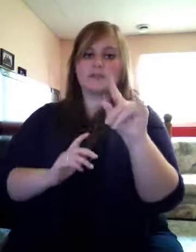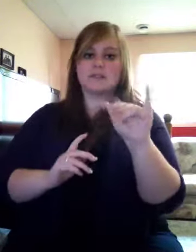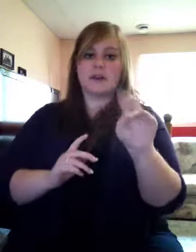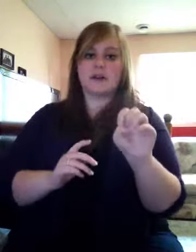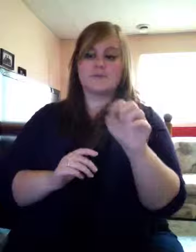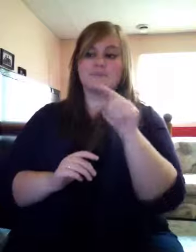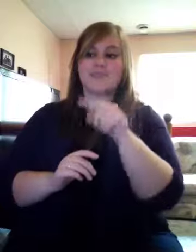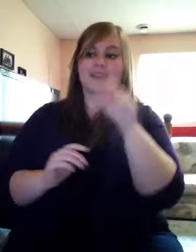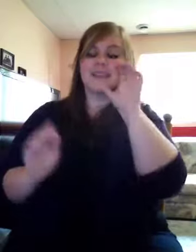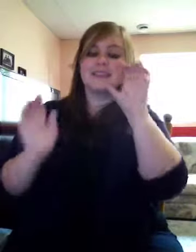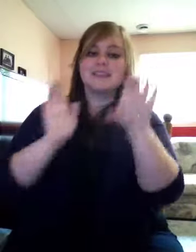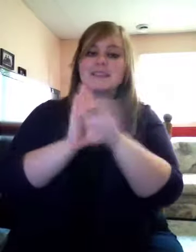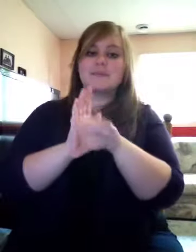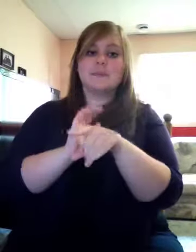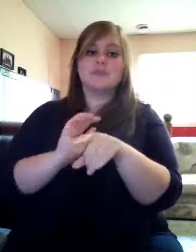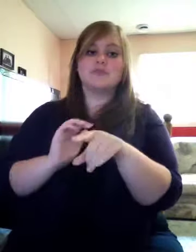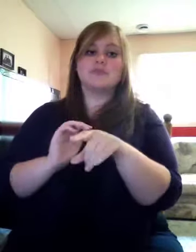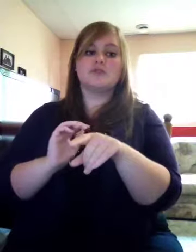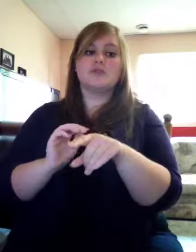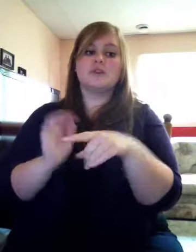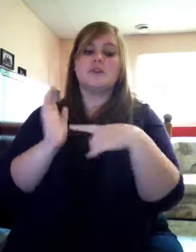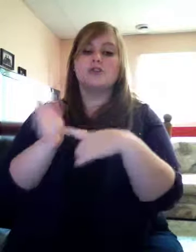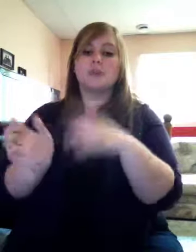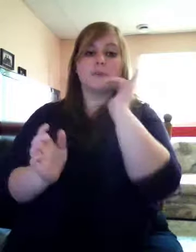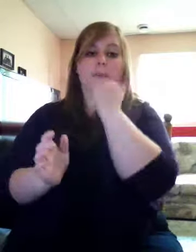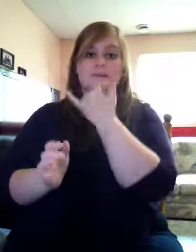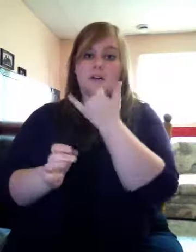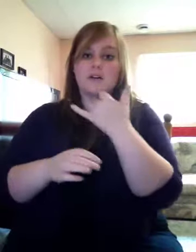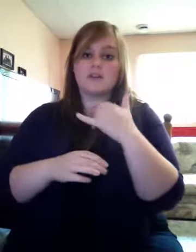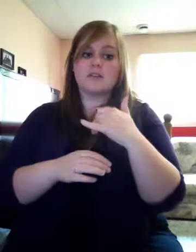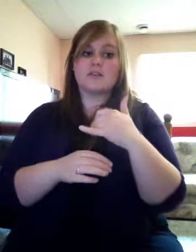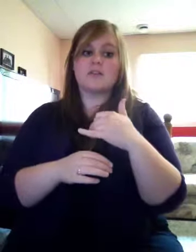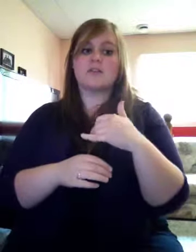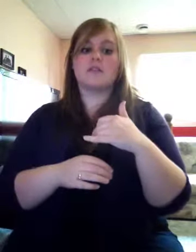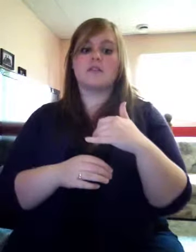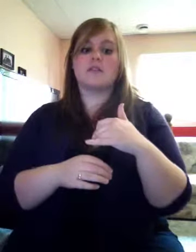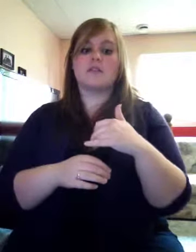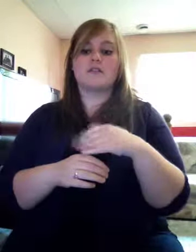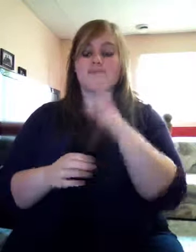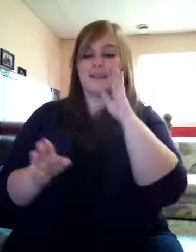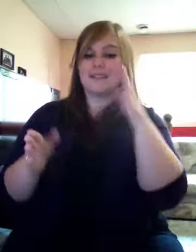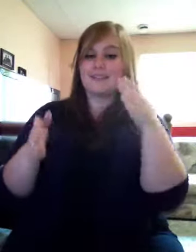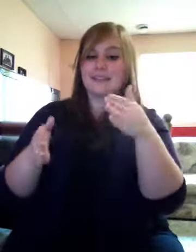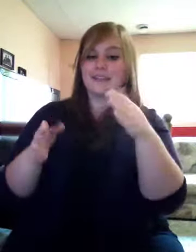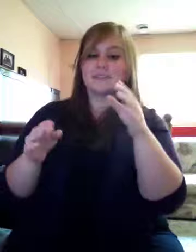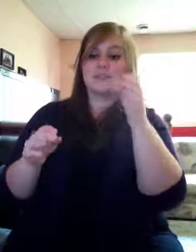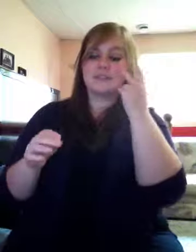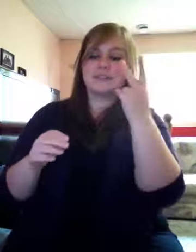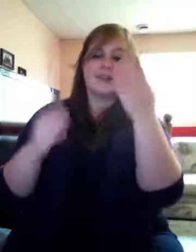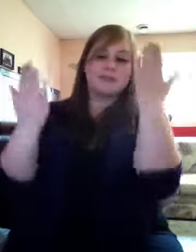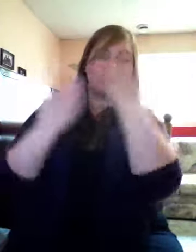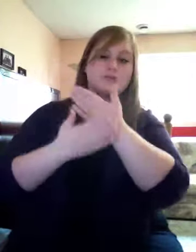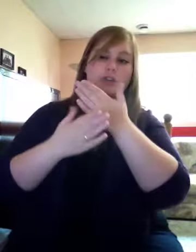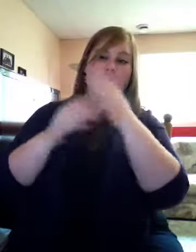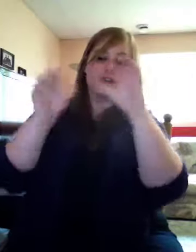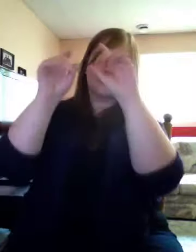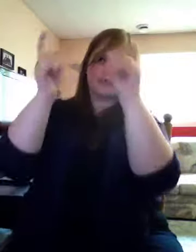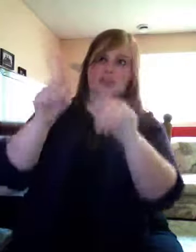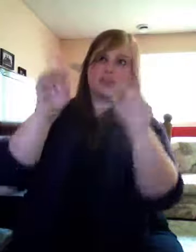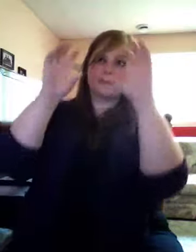shows another interesting pitfall. At first glance, we see a very large dark structure towards the top of the picture here that could be mistaken